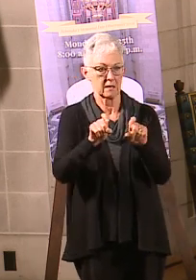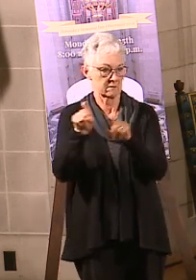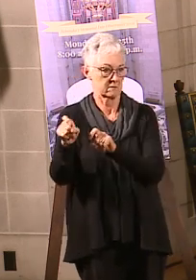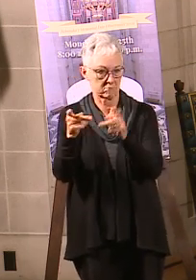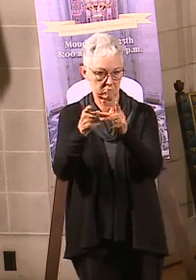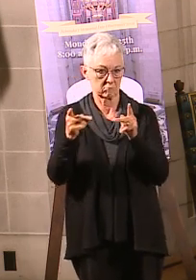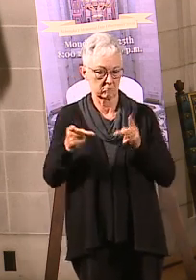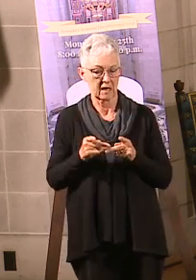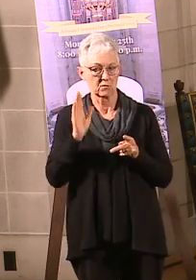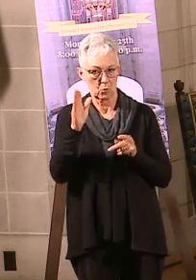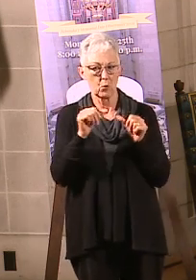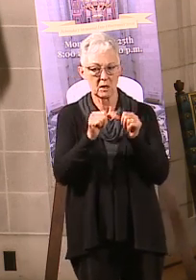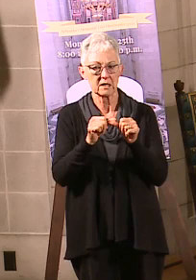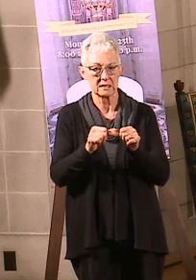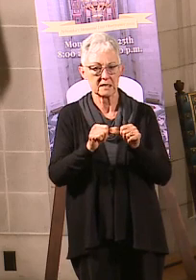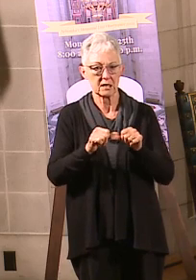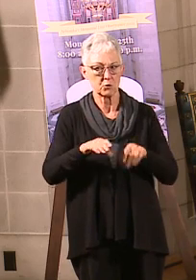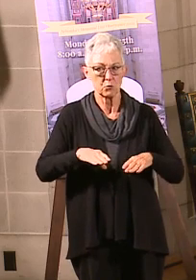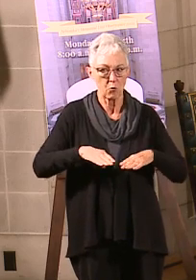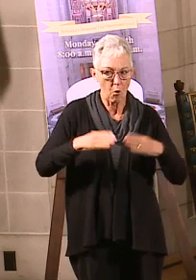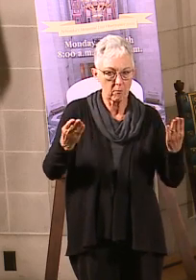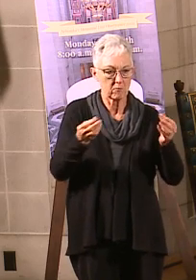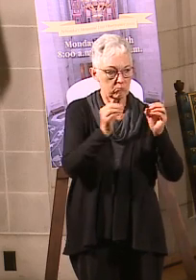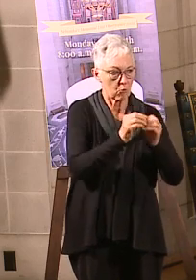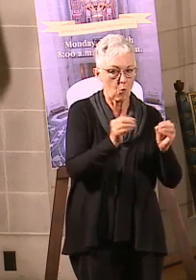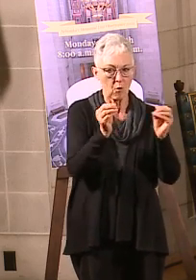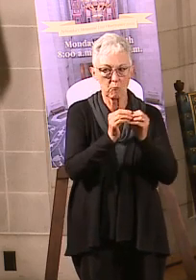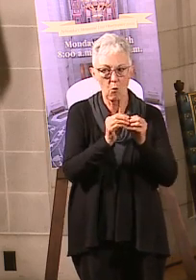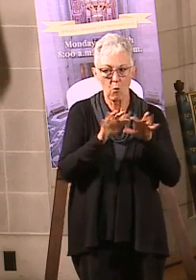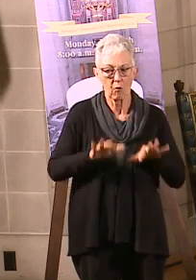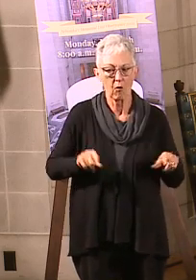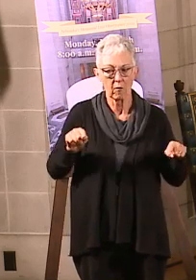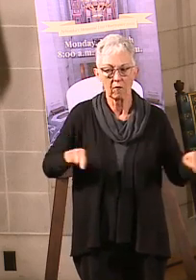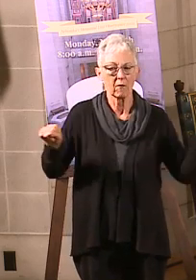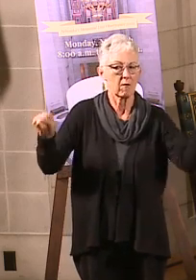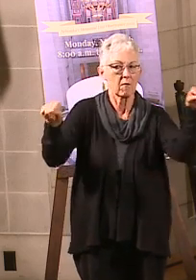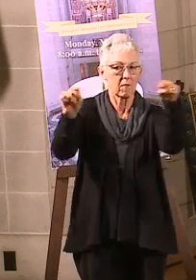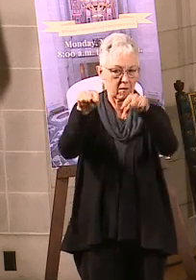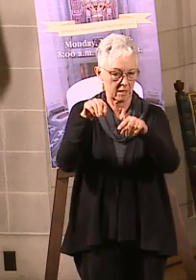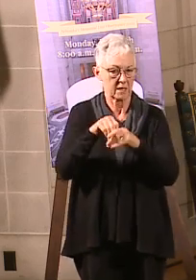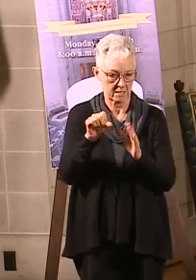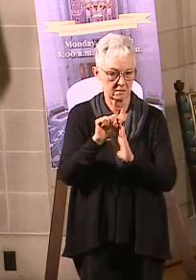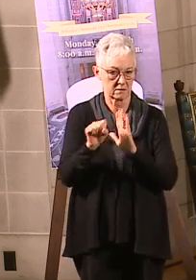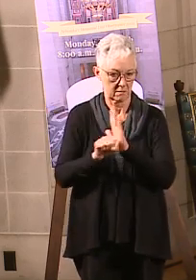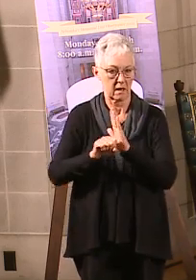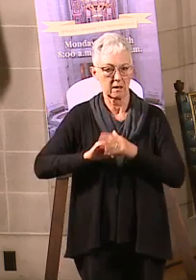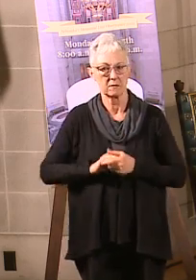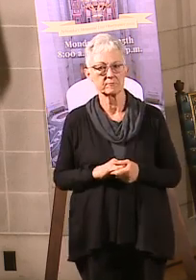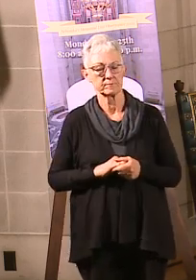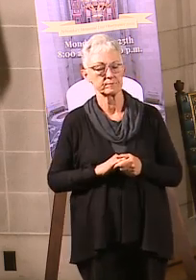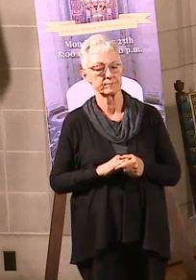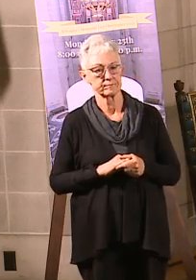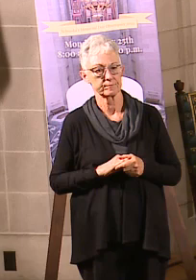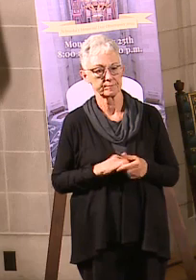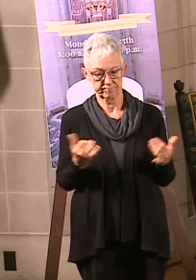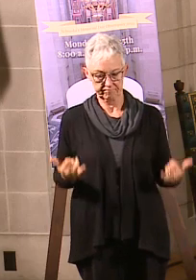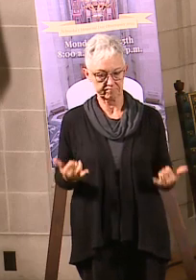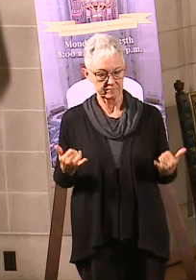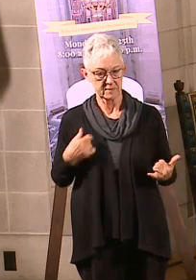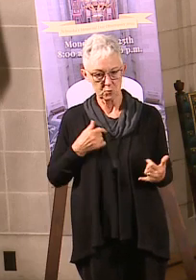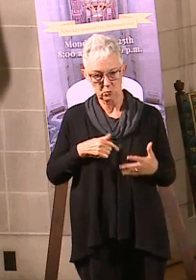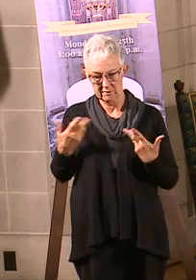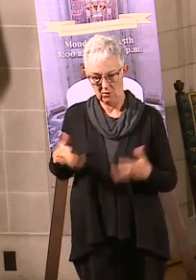the state and expand our testing capacity. And just in general, with regard to testing capacity, we have now tested